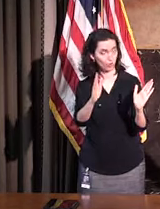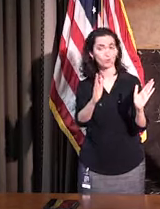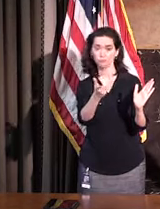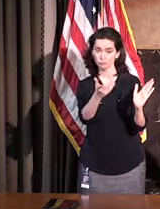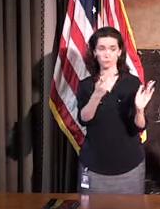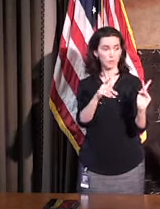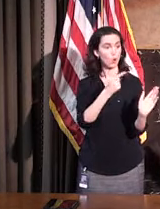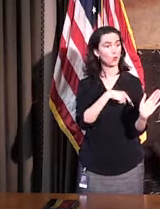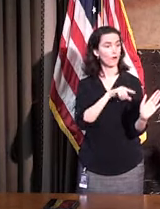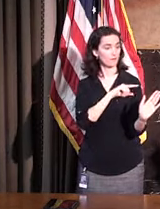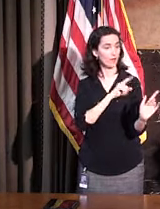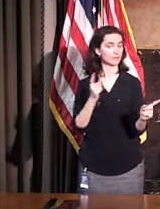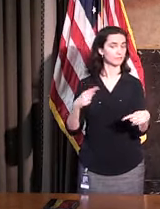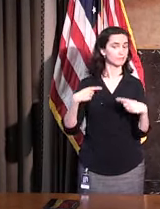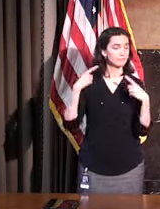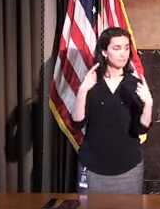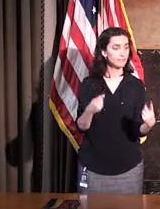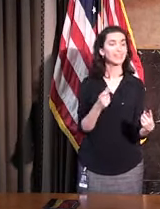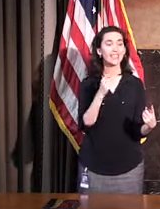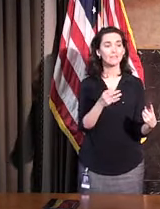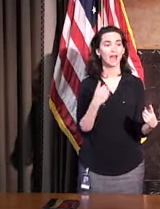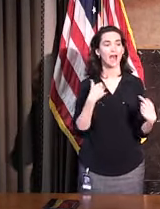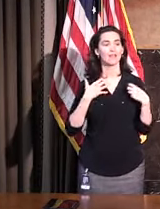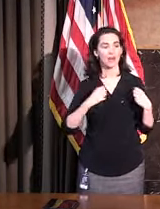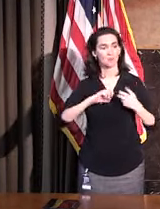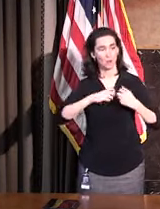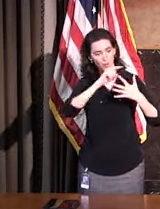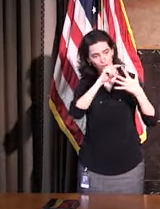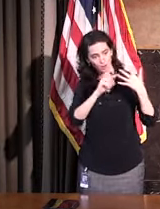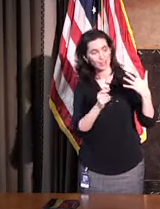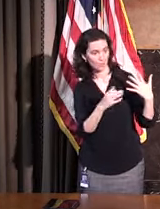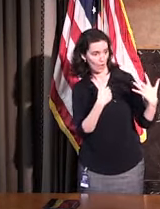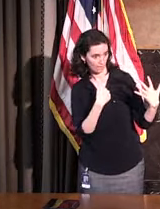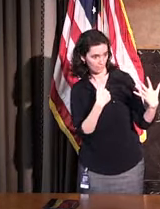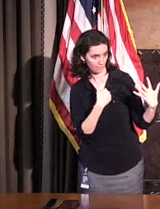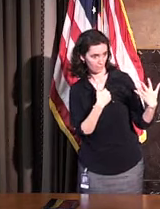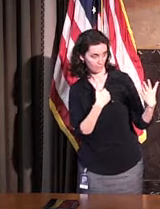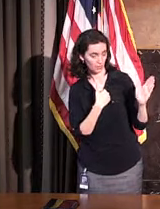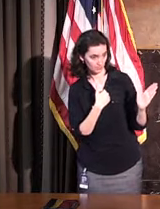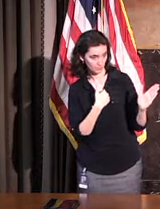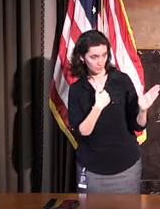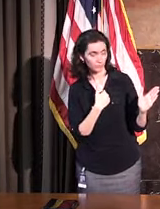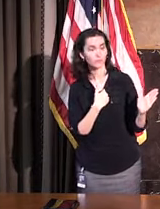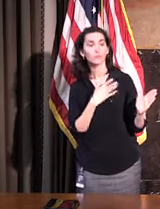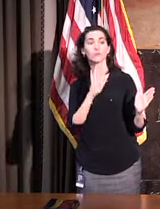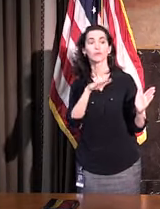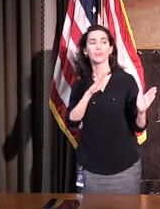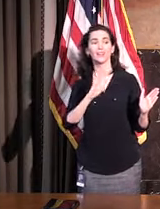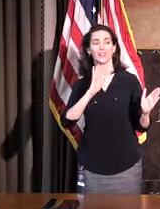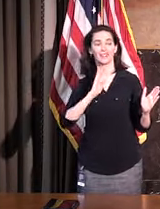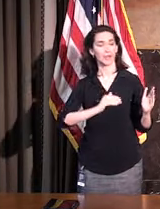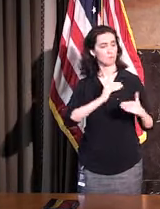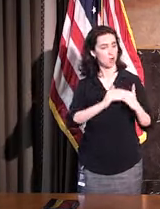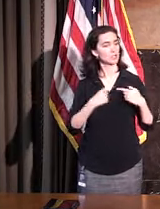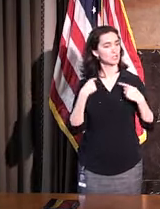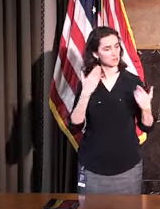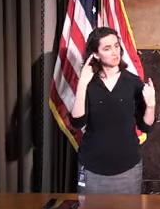eligible for a while for the vaccine if you have one or more of these health conditions. And that process has worked